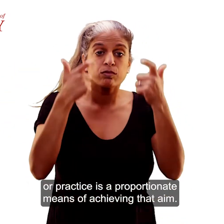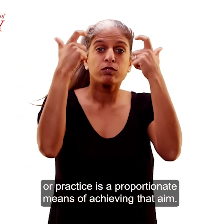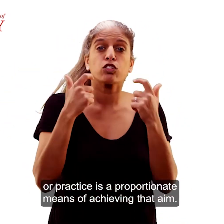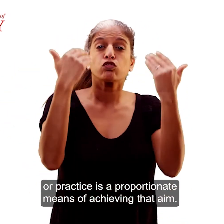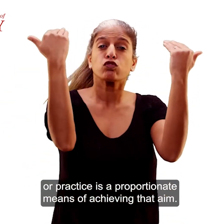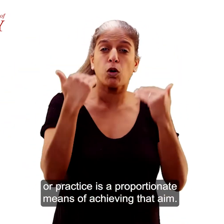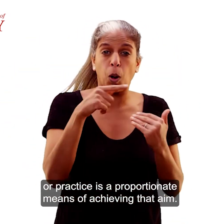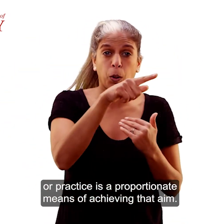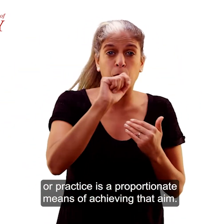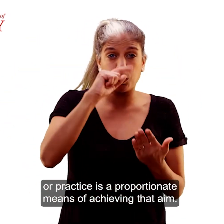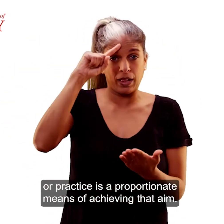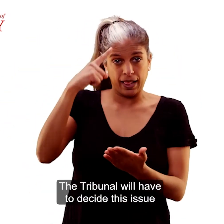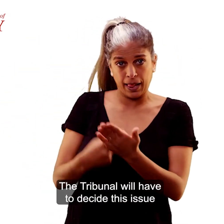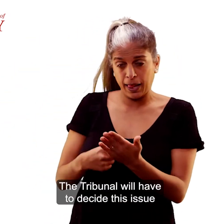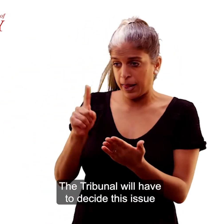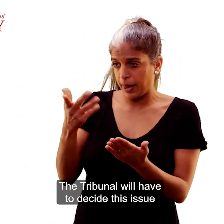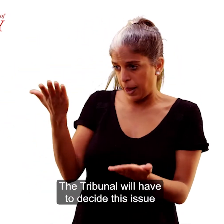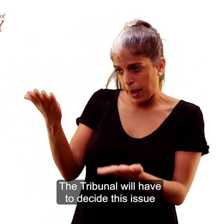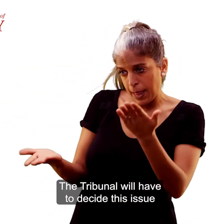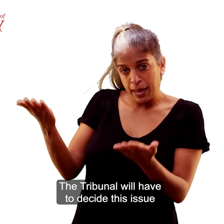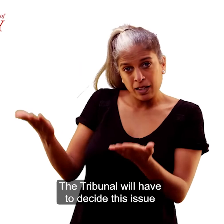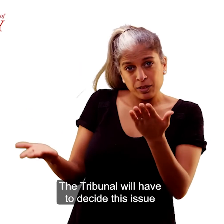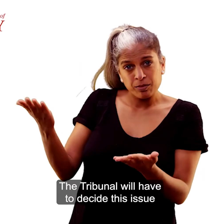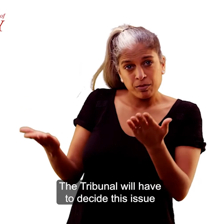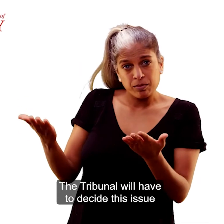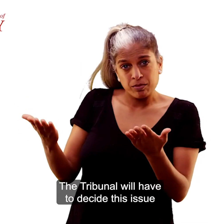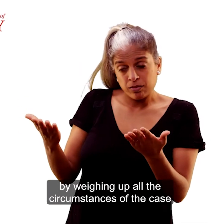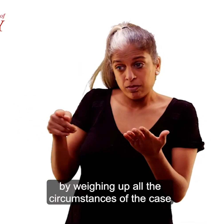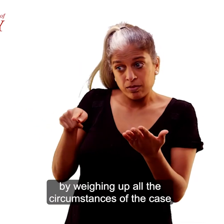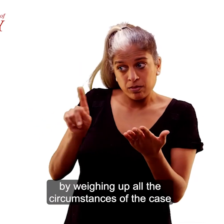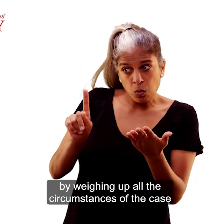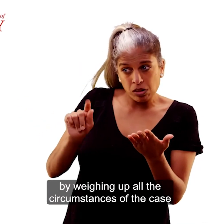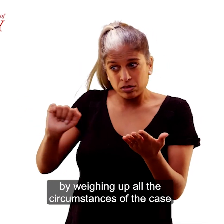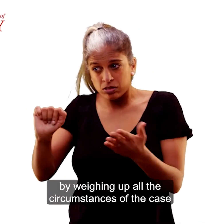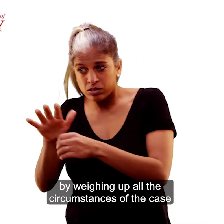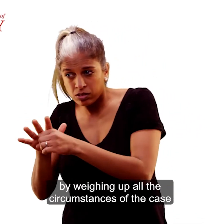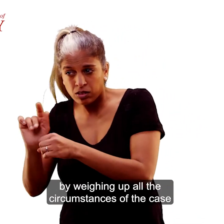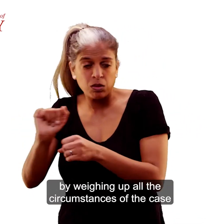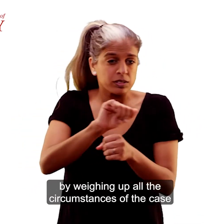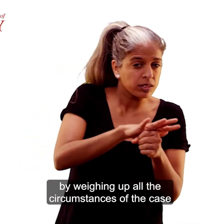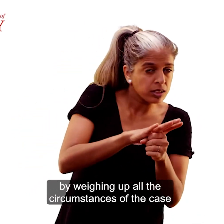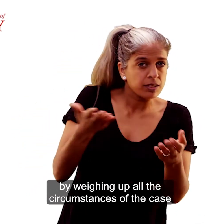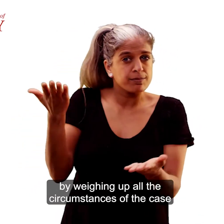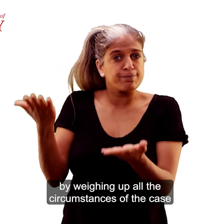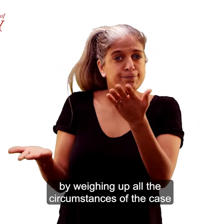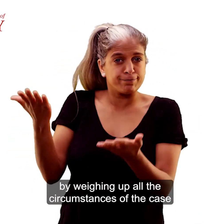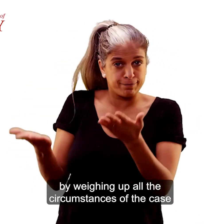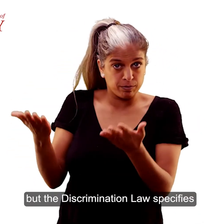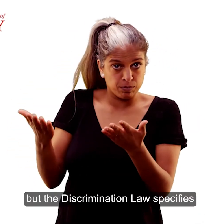that aim. The tribunal will have to decide this issue by weighing up all the circumstances of the case. But